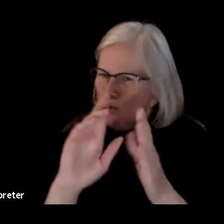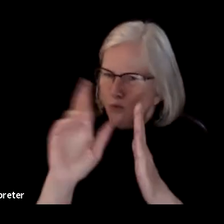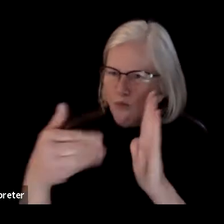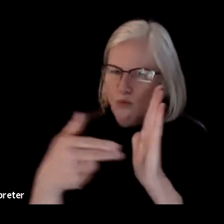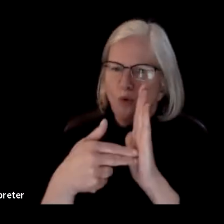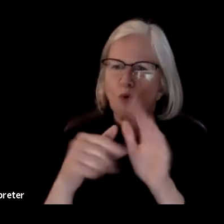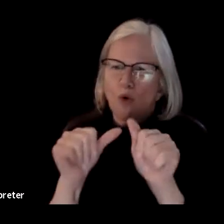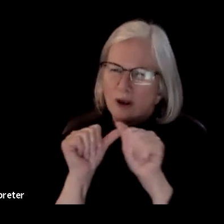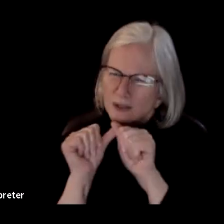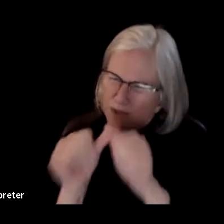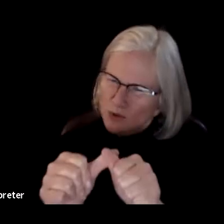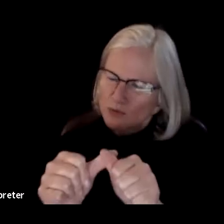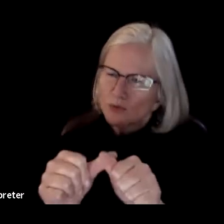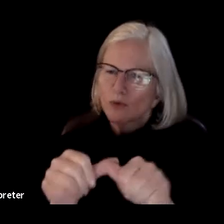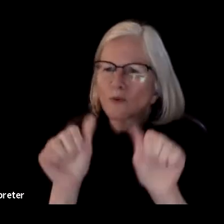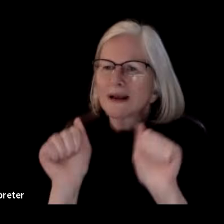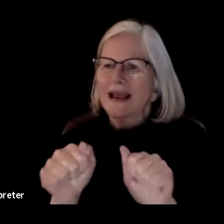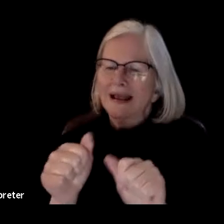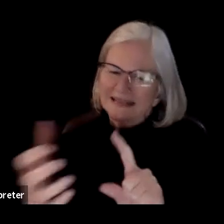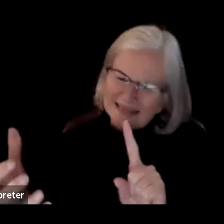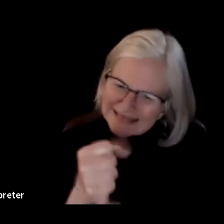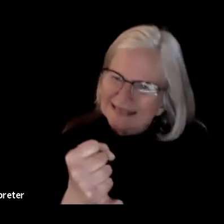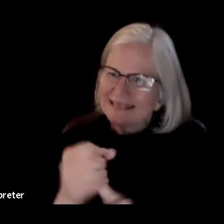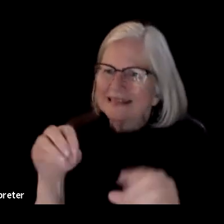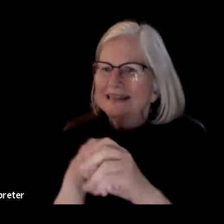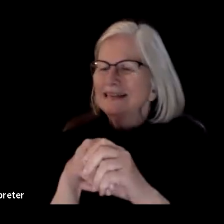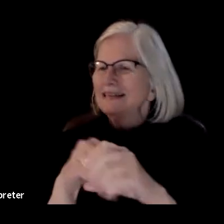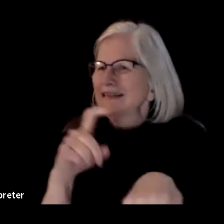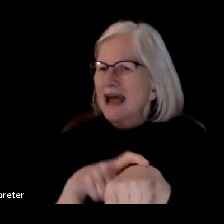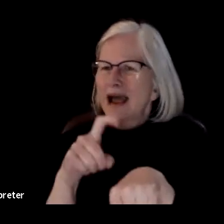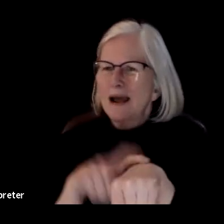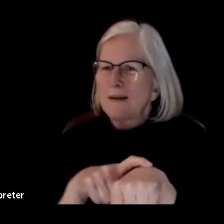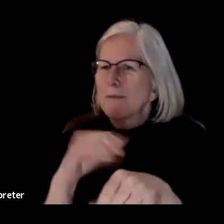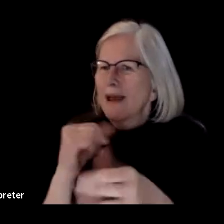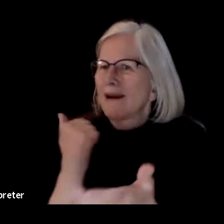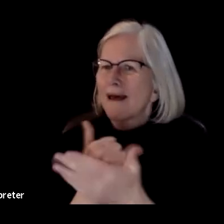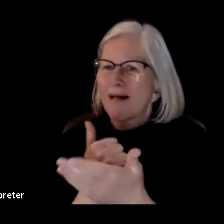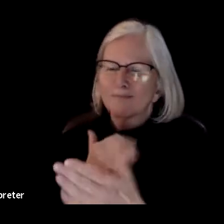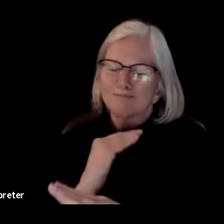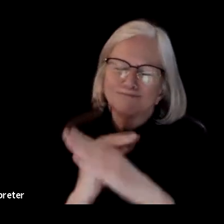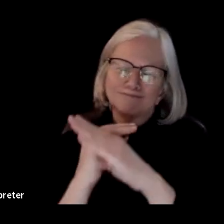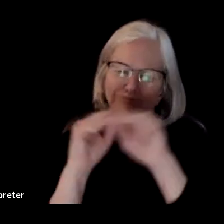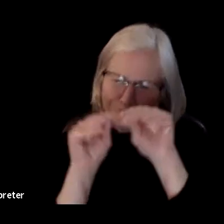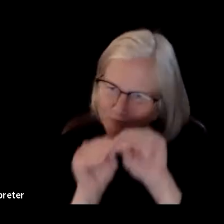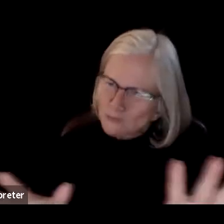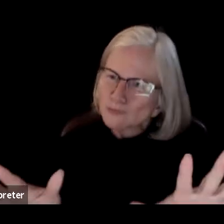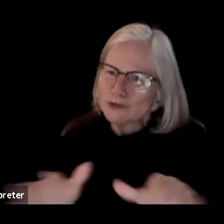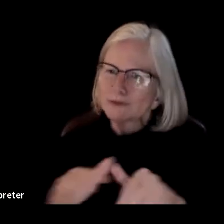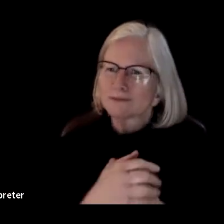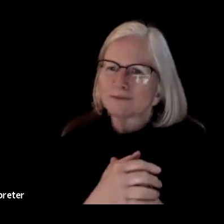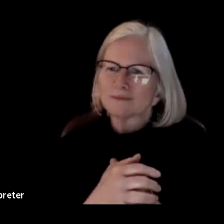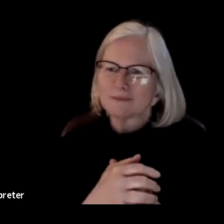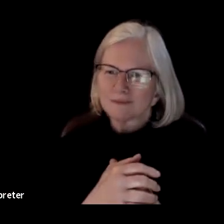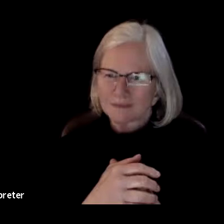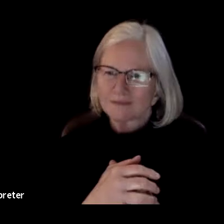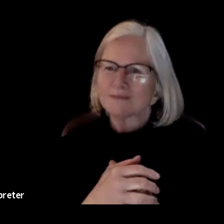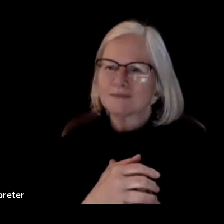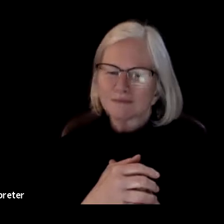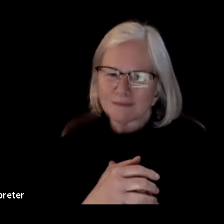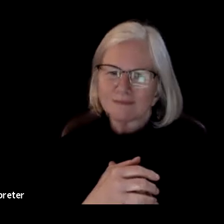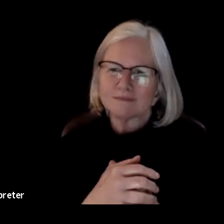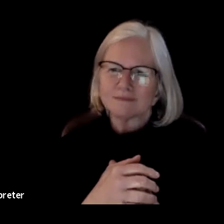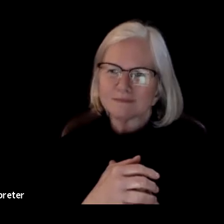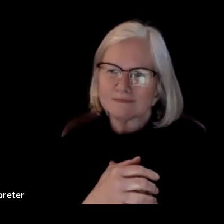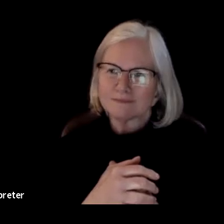when they do appear and help to contain them so that we can sustain this progress going forward. Thank you, Dan. Mike, back to